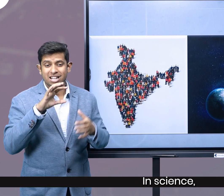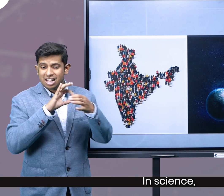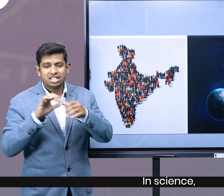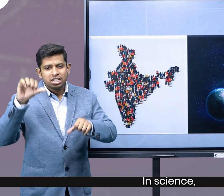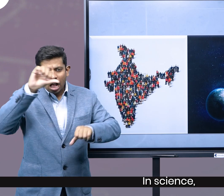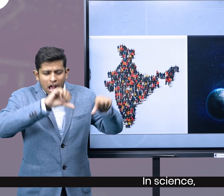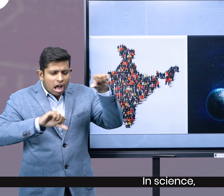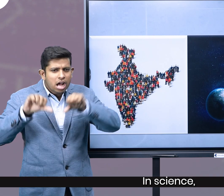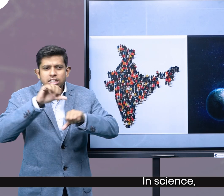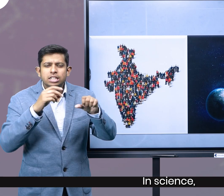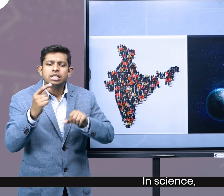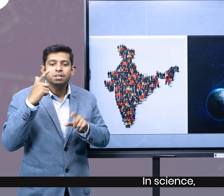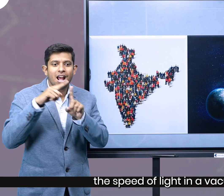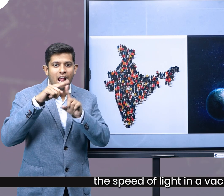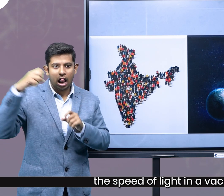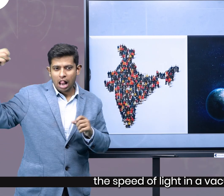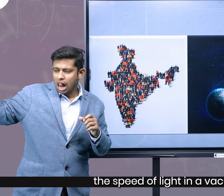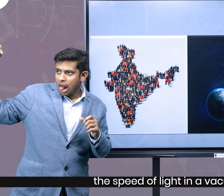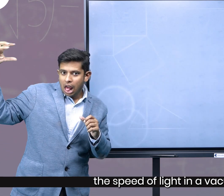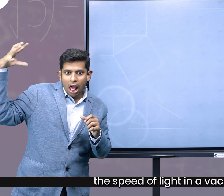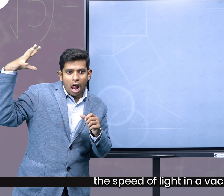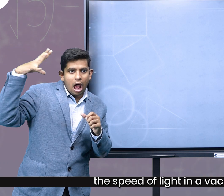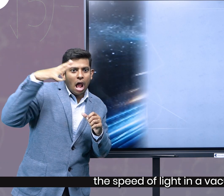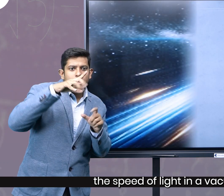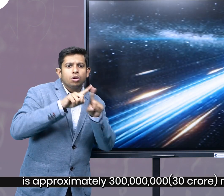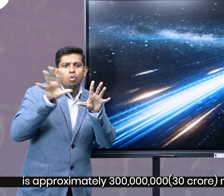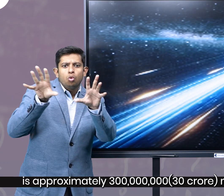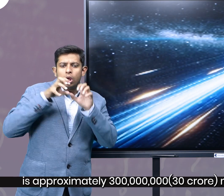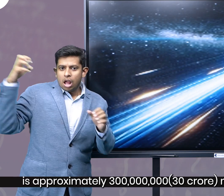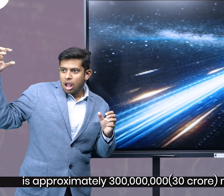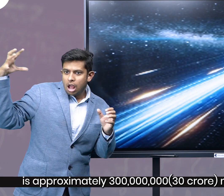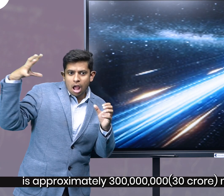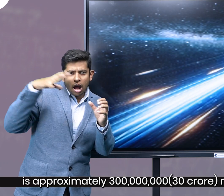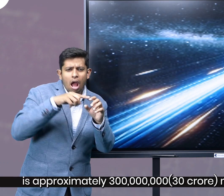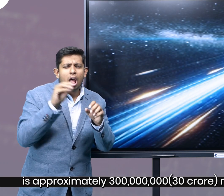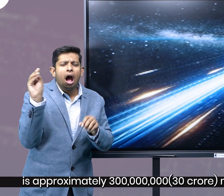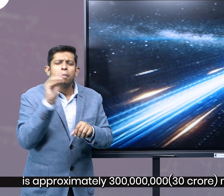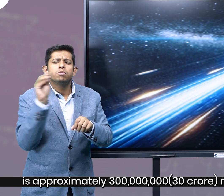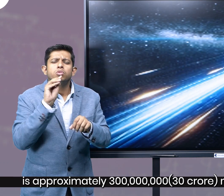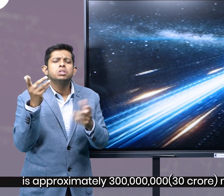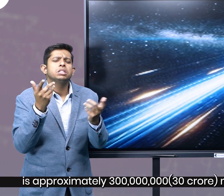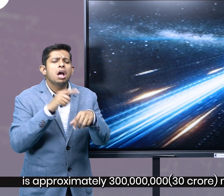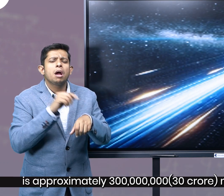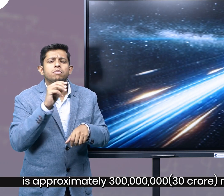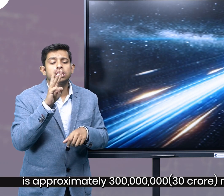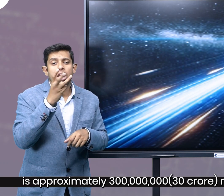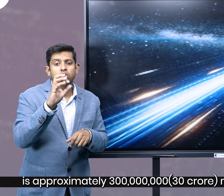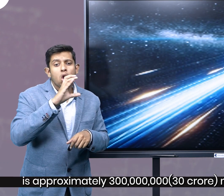In science, the speed of light in a vacuum is approximately 30 crore meters per second.